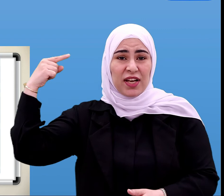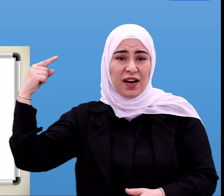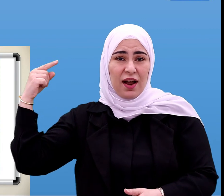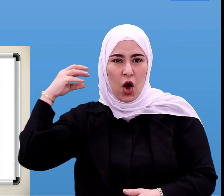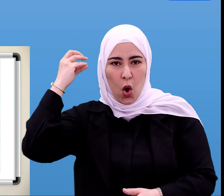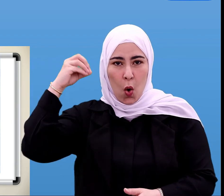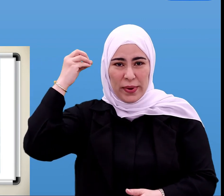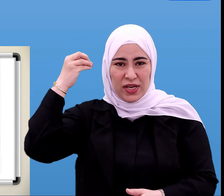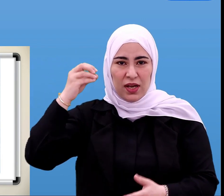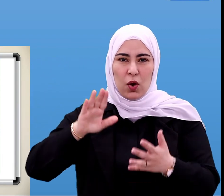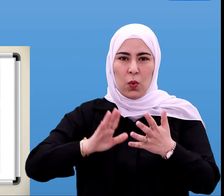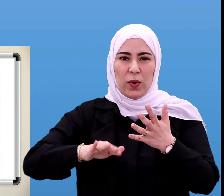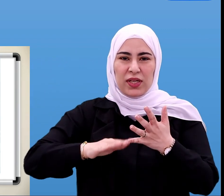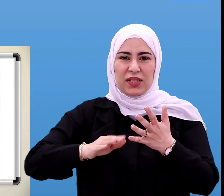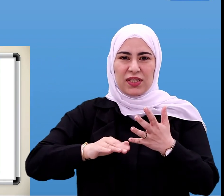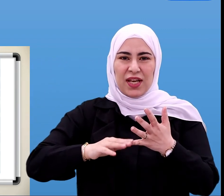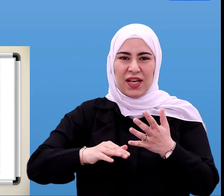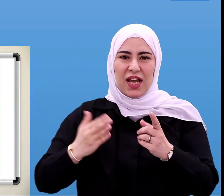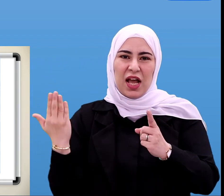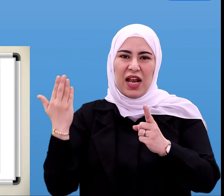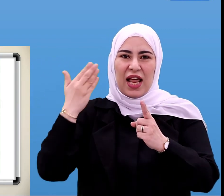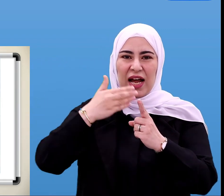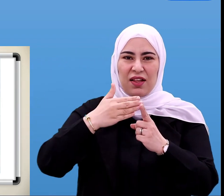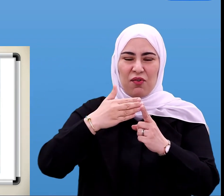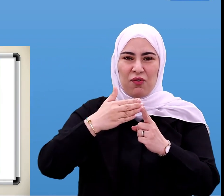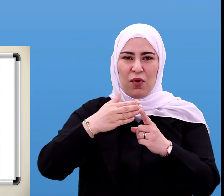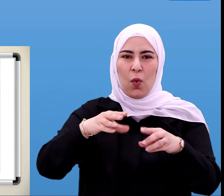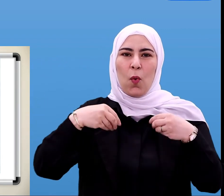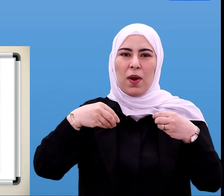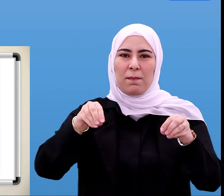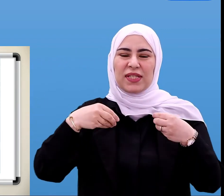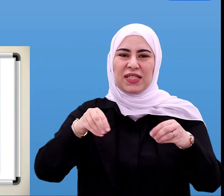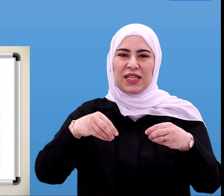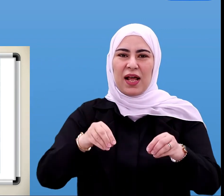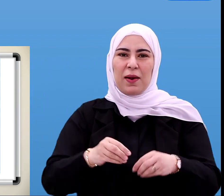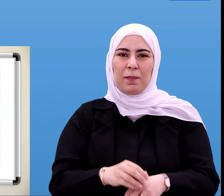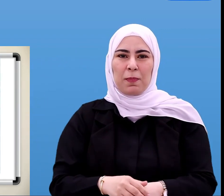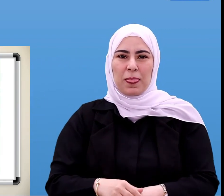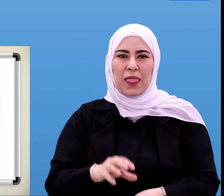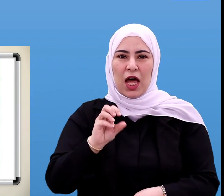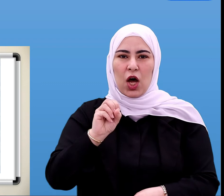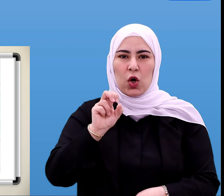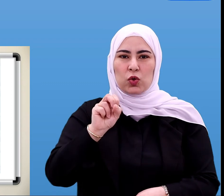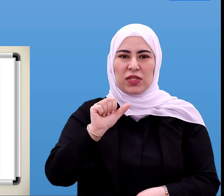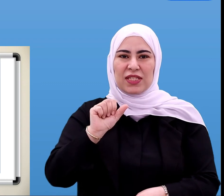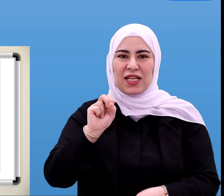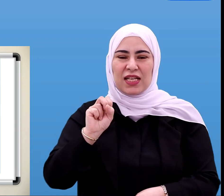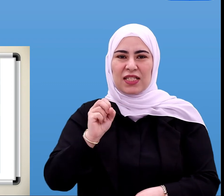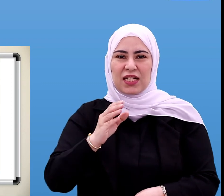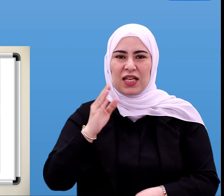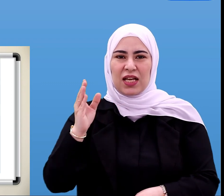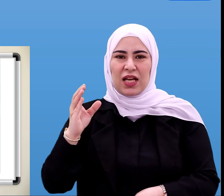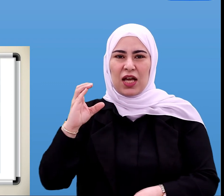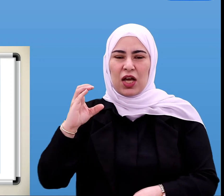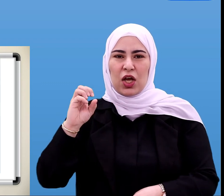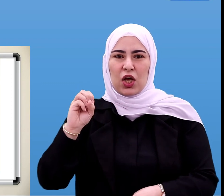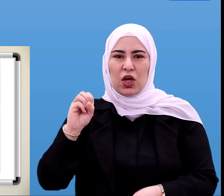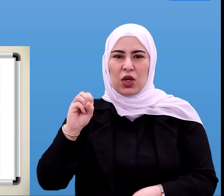ends with a purpose and material. Remember that, osas comp. Now open your student's book,